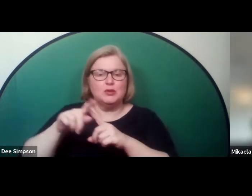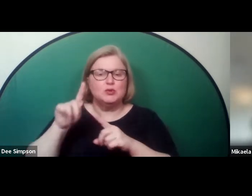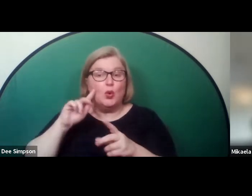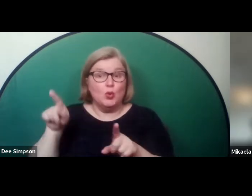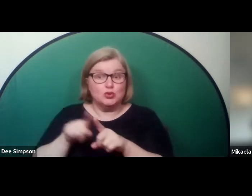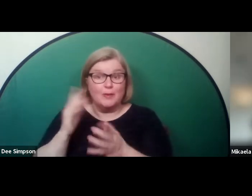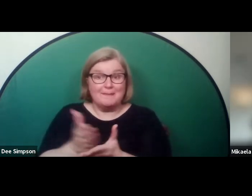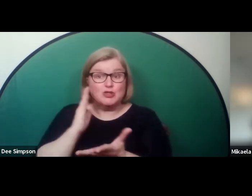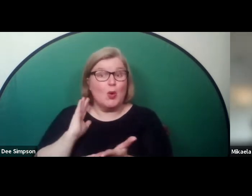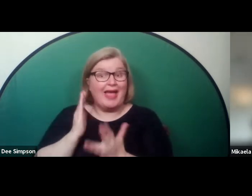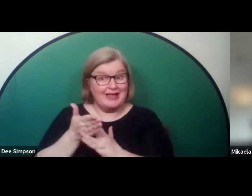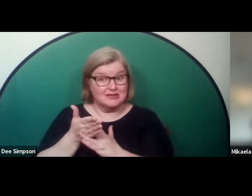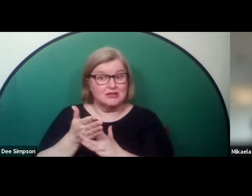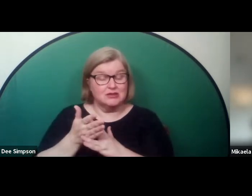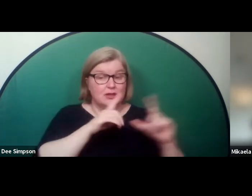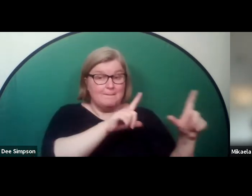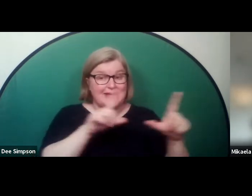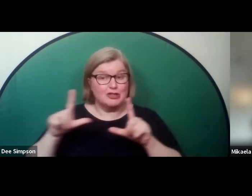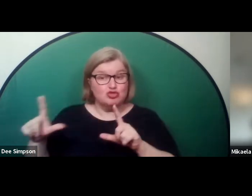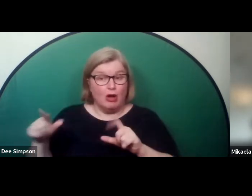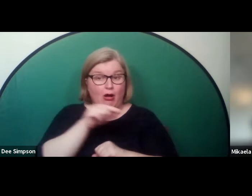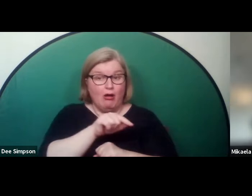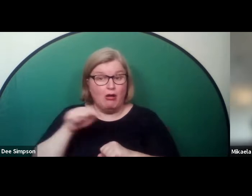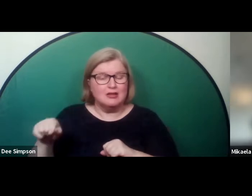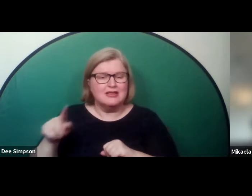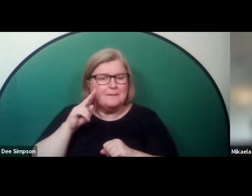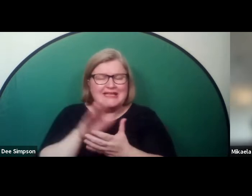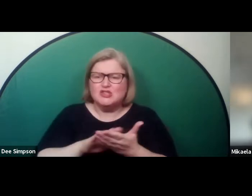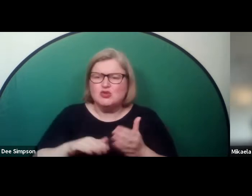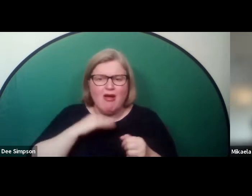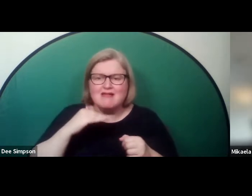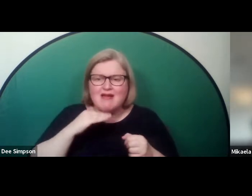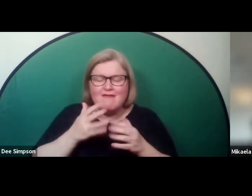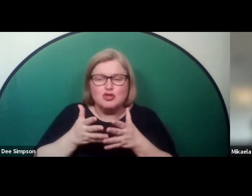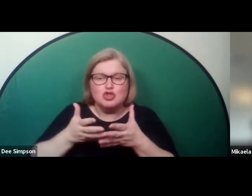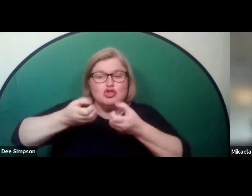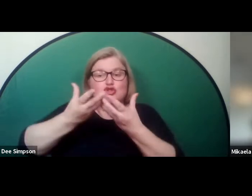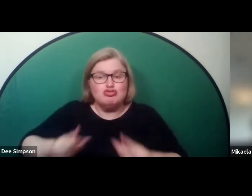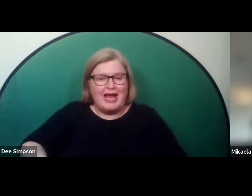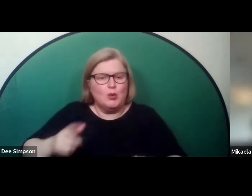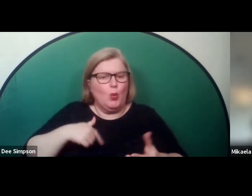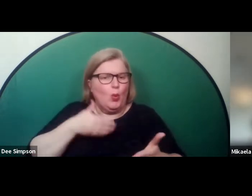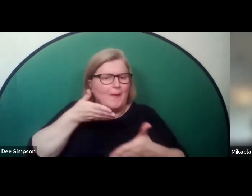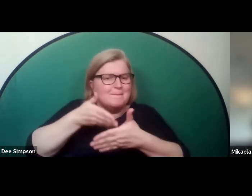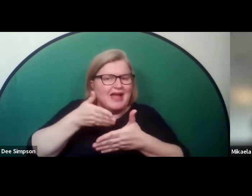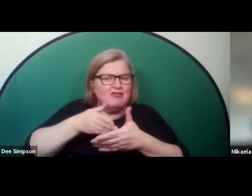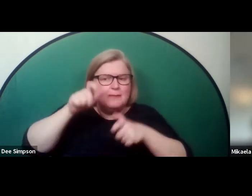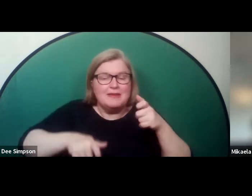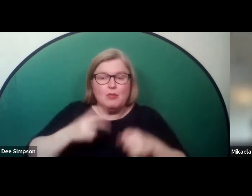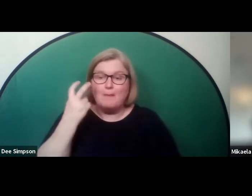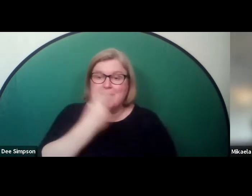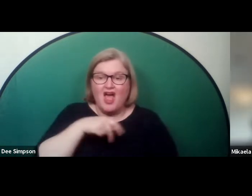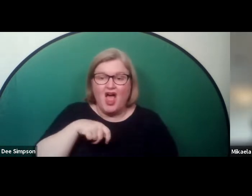access. These two images here show how a lack of drainage or open drains can be a barrier for people with visual